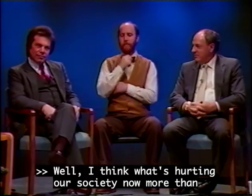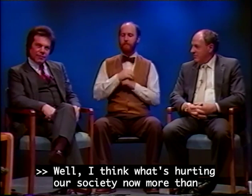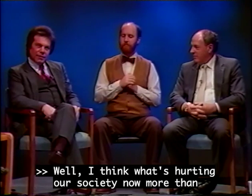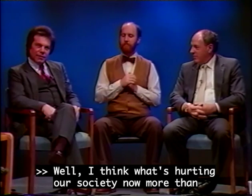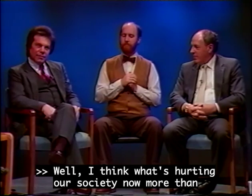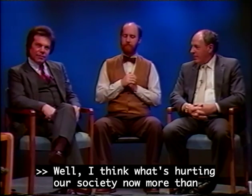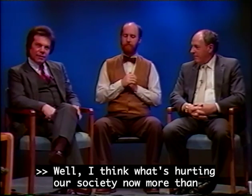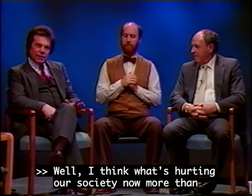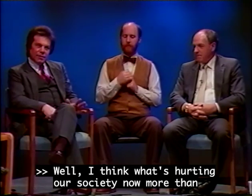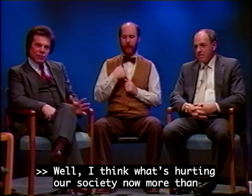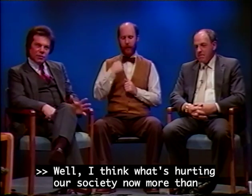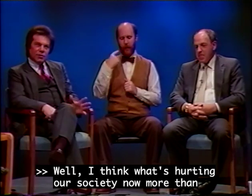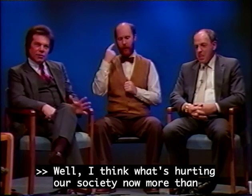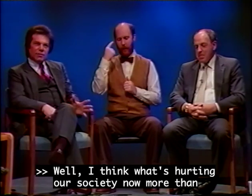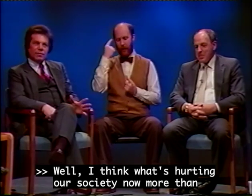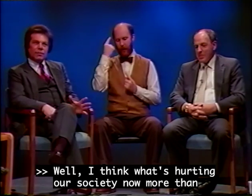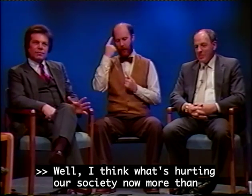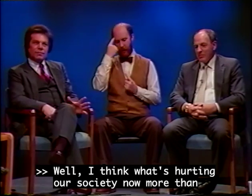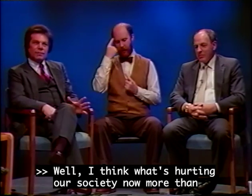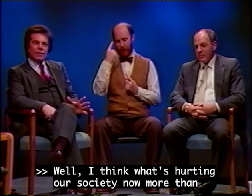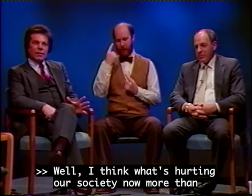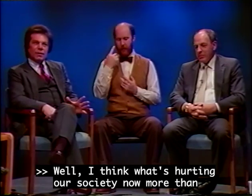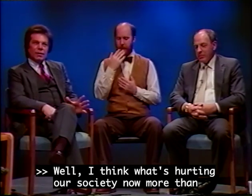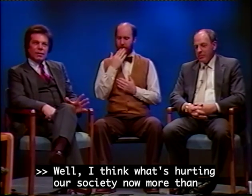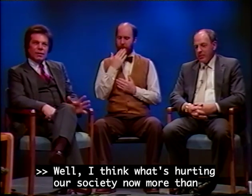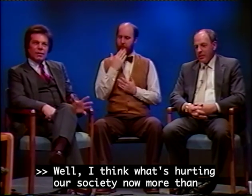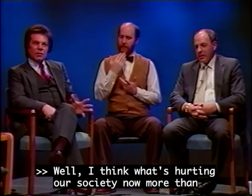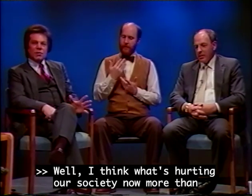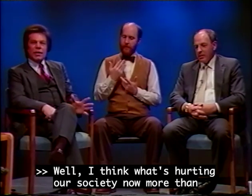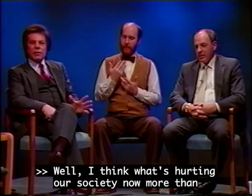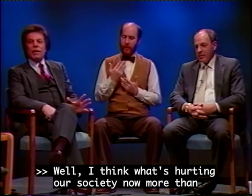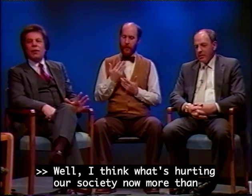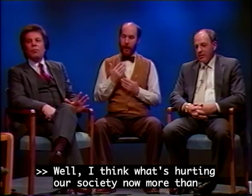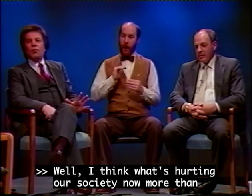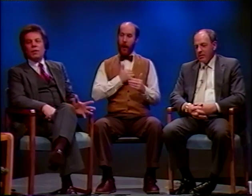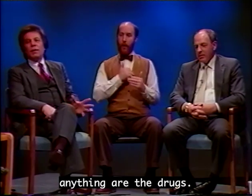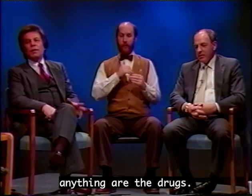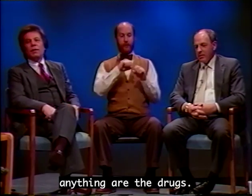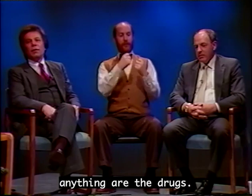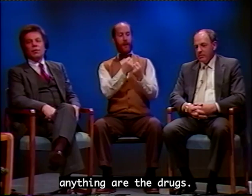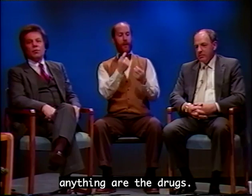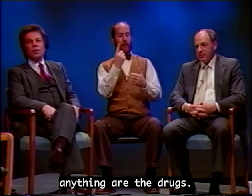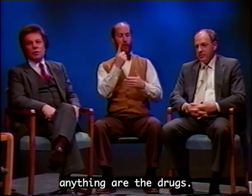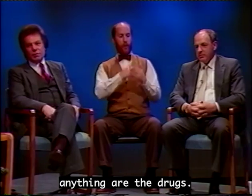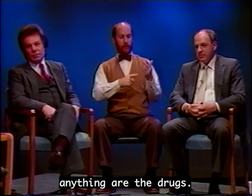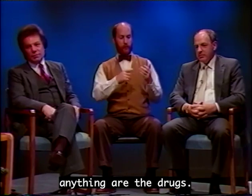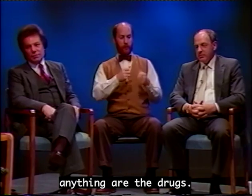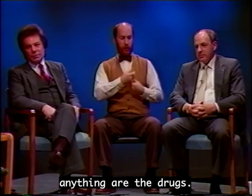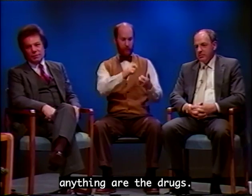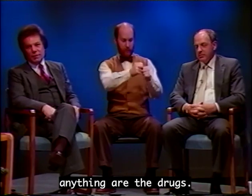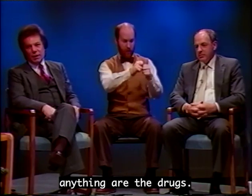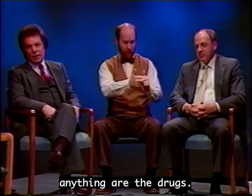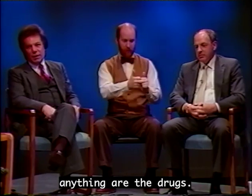Well, I think what's hurting our society now more than anything are the drugs.